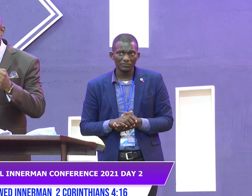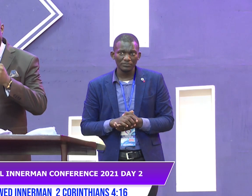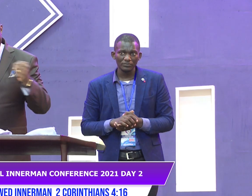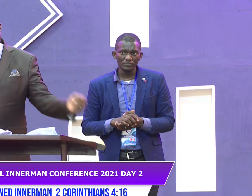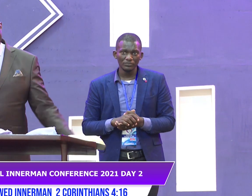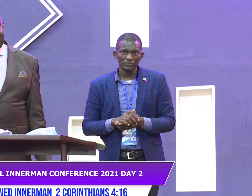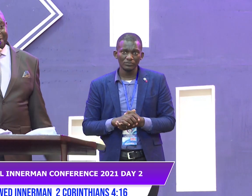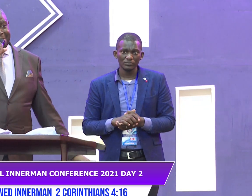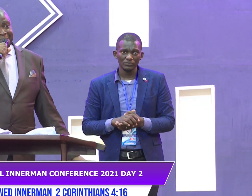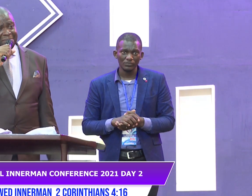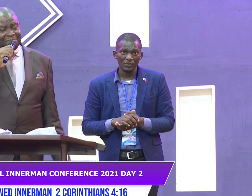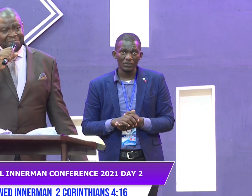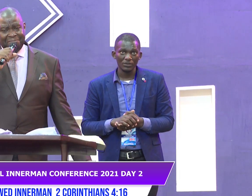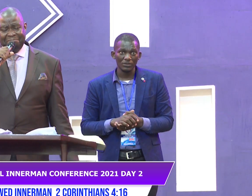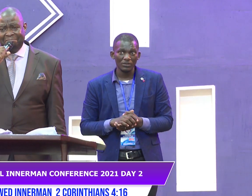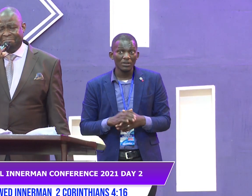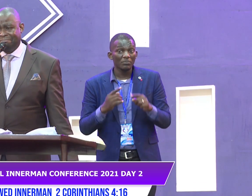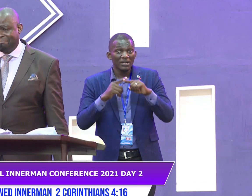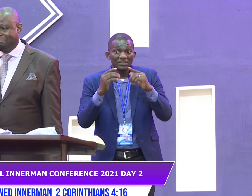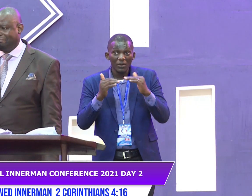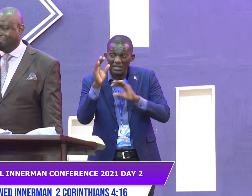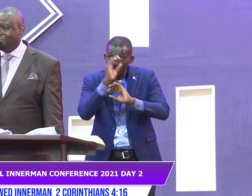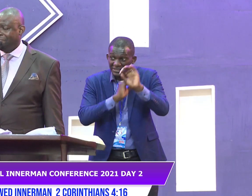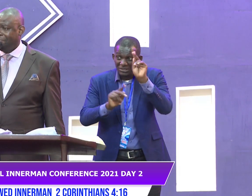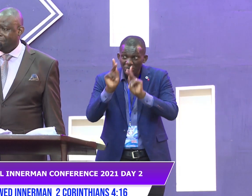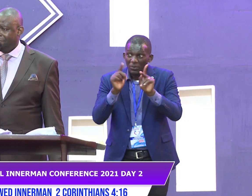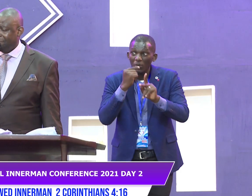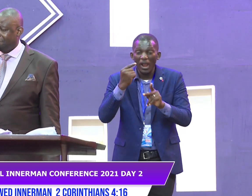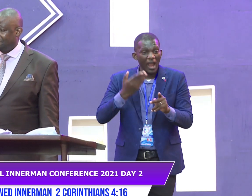to change the situation.